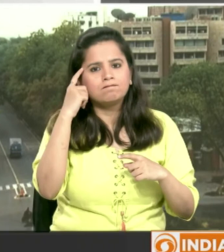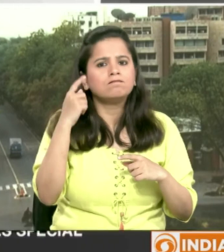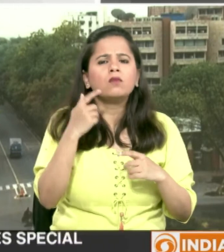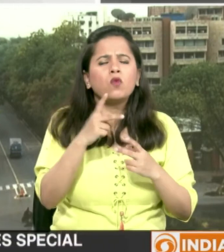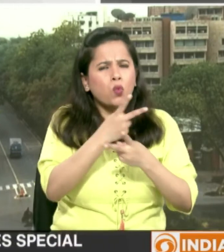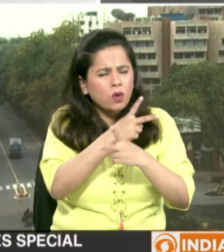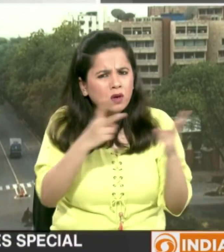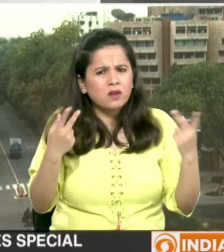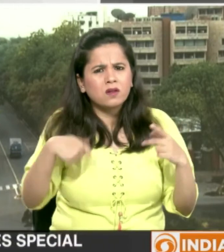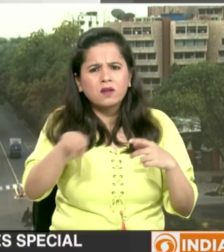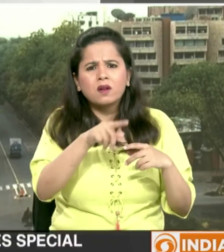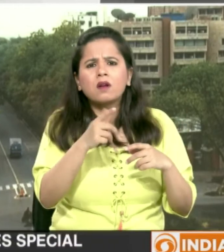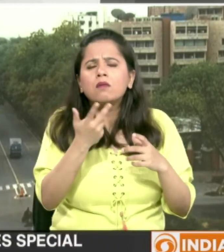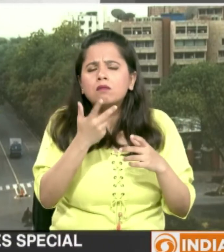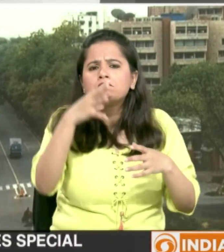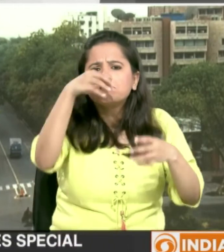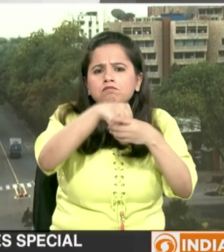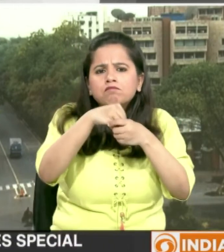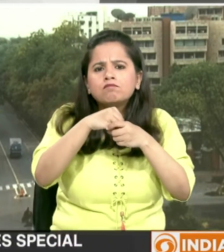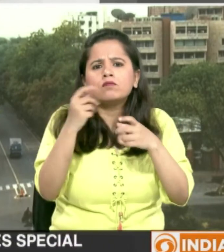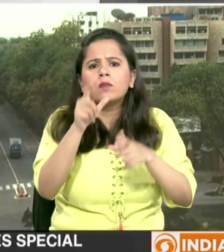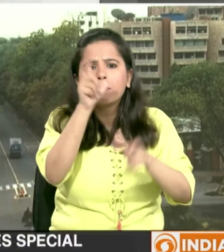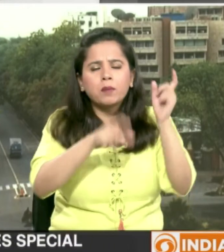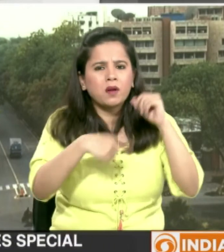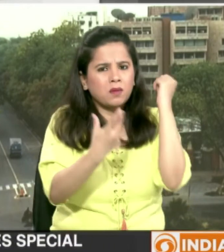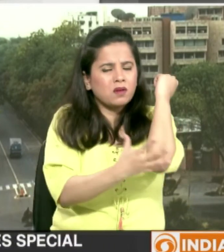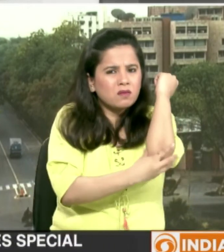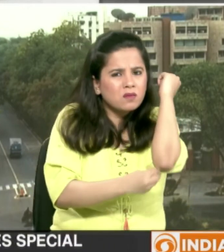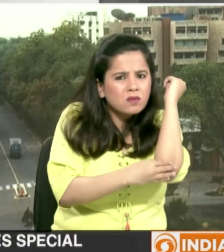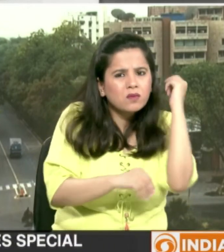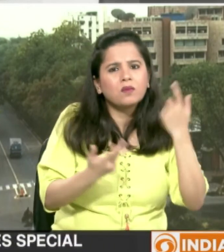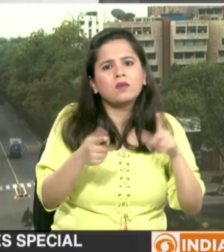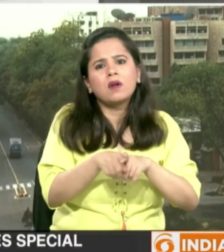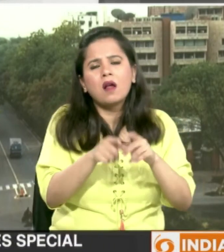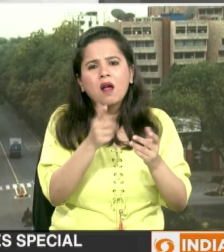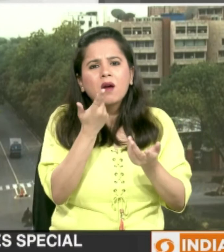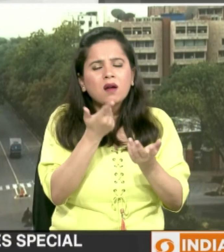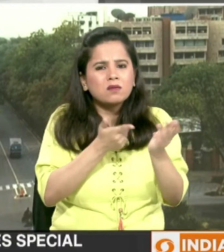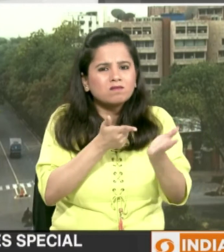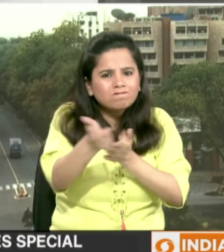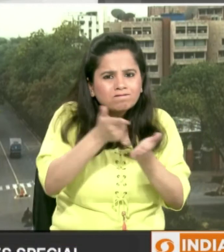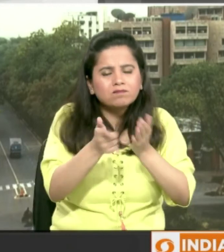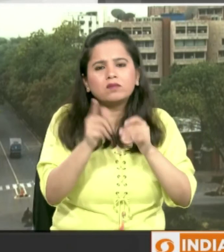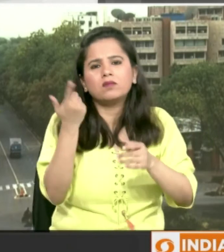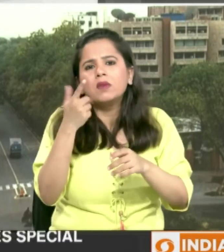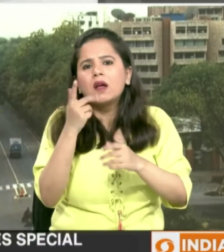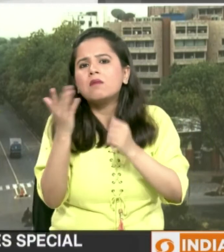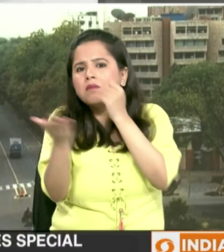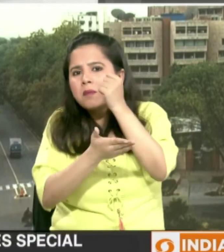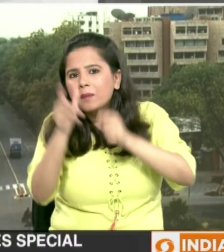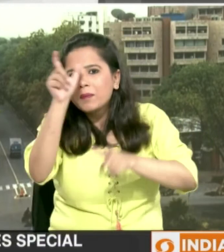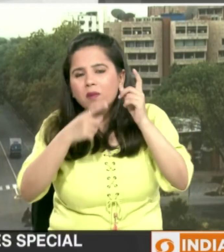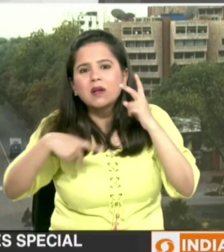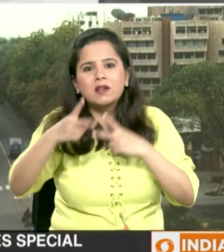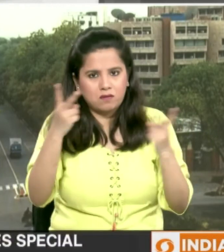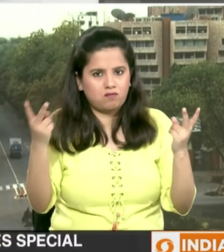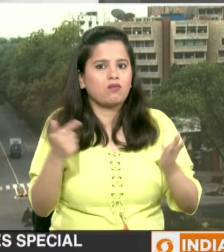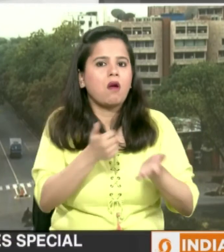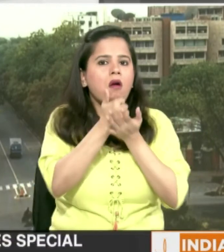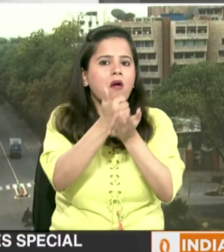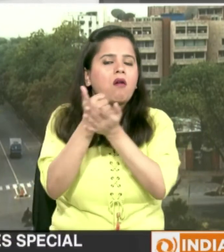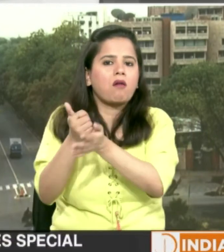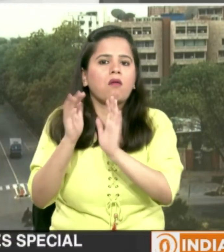various sections and sectors including cottage, MSME, labor, middle class and various industries to create